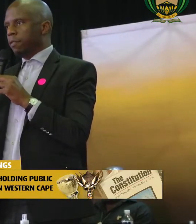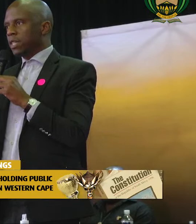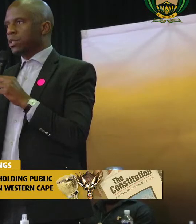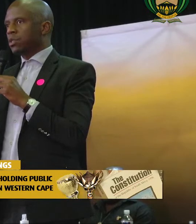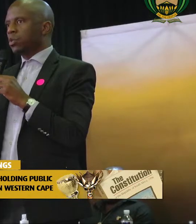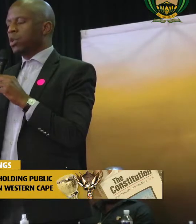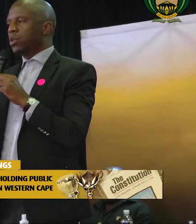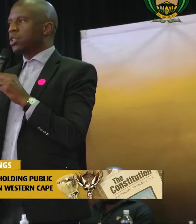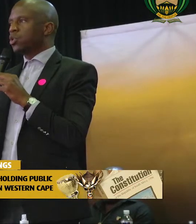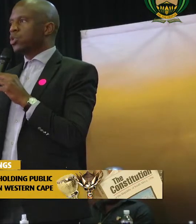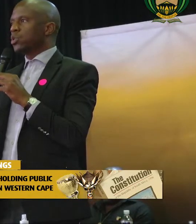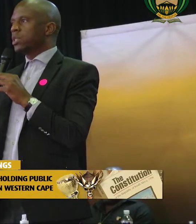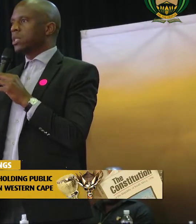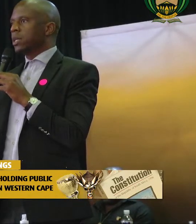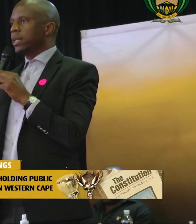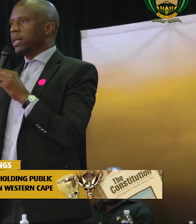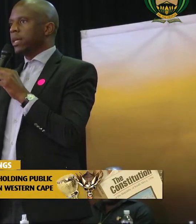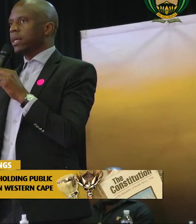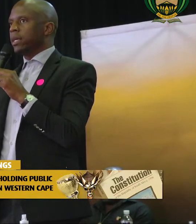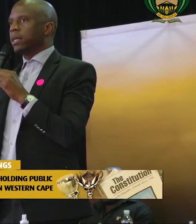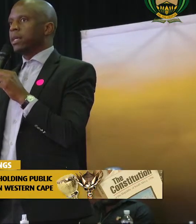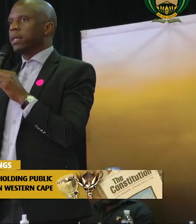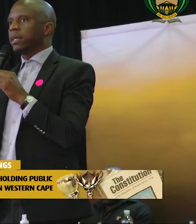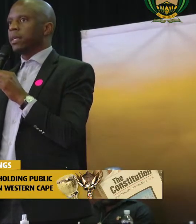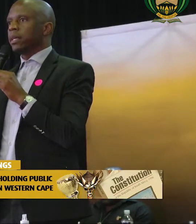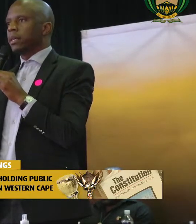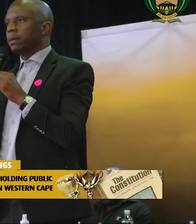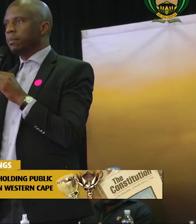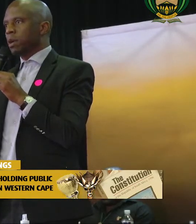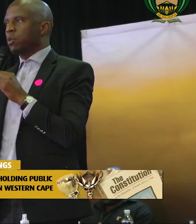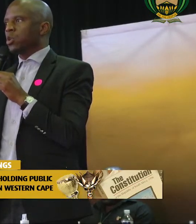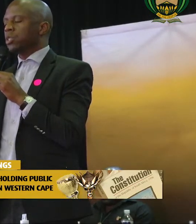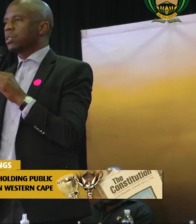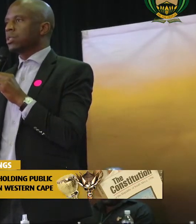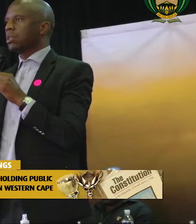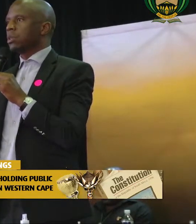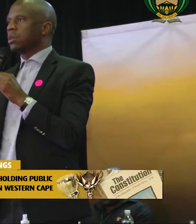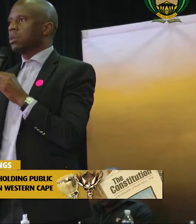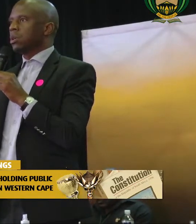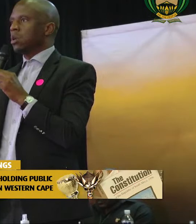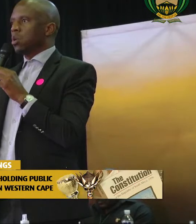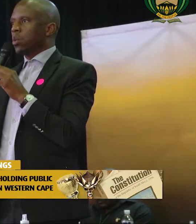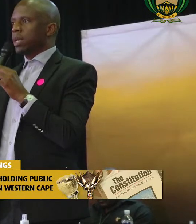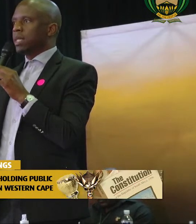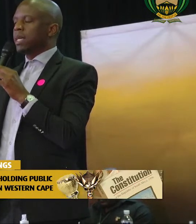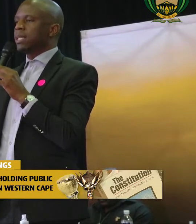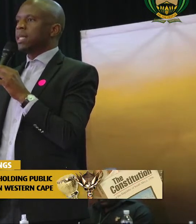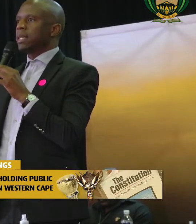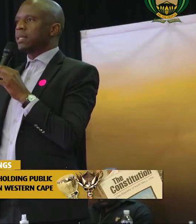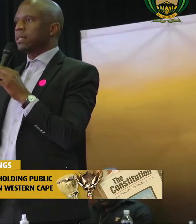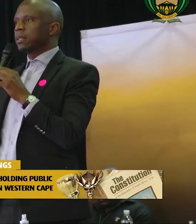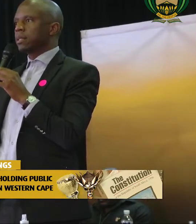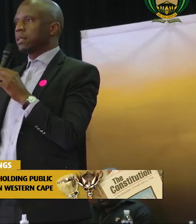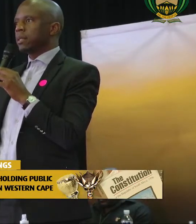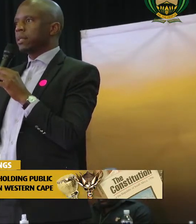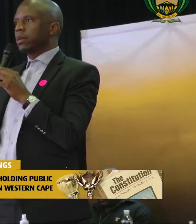The first, when we introduced the purpose, we indicated